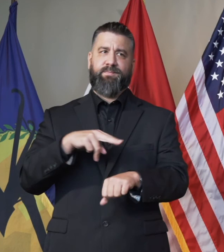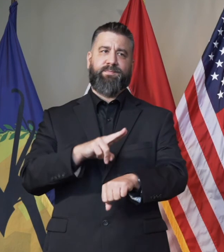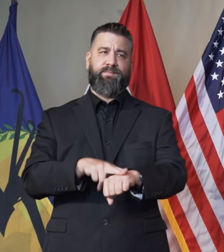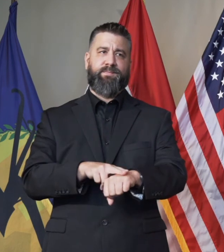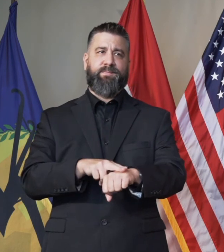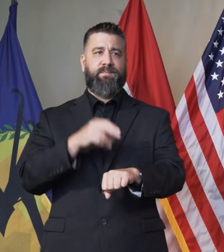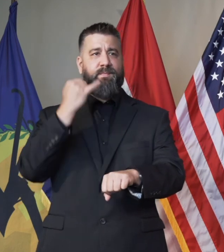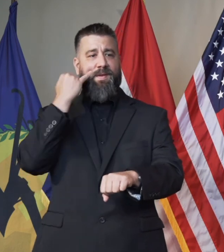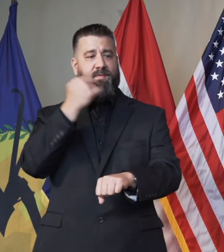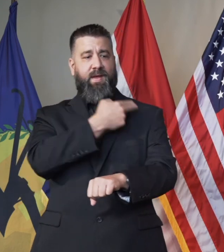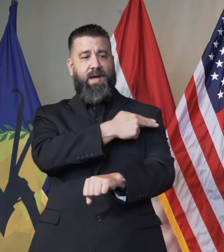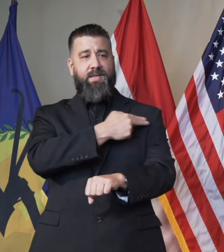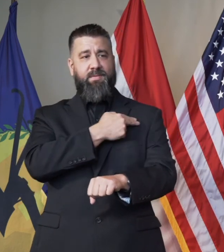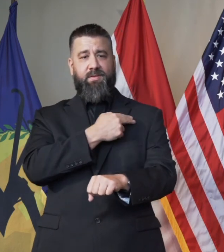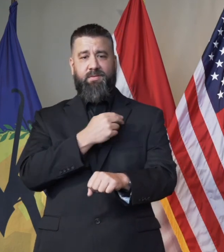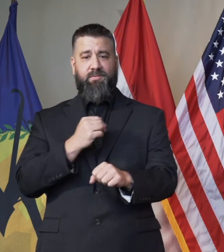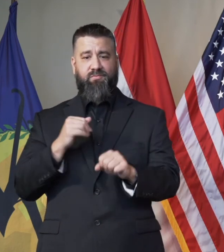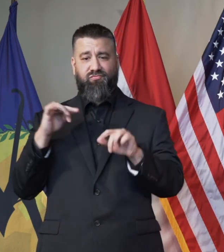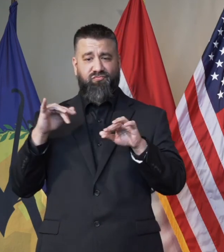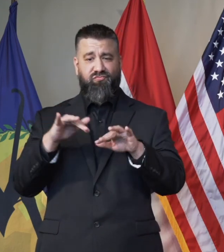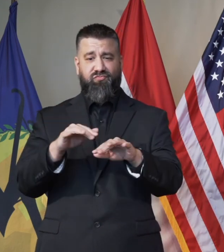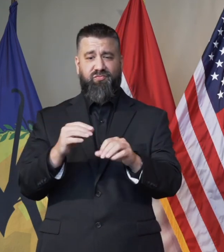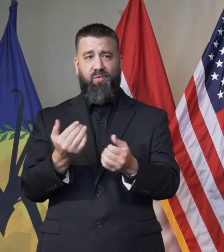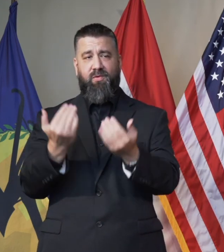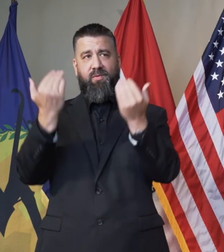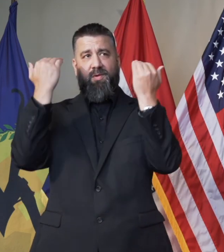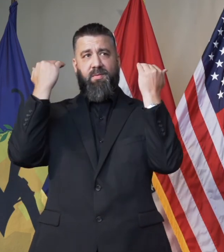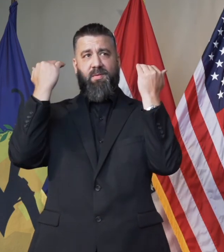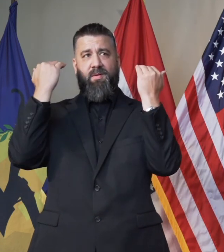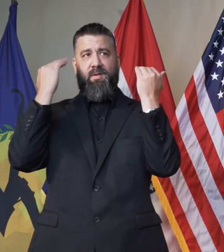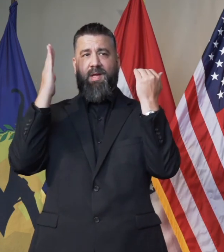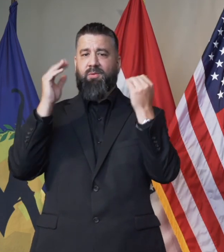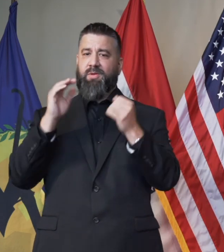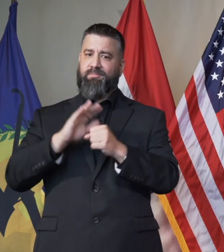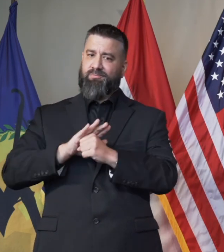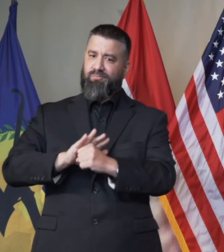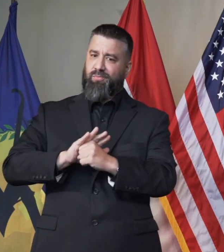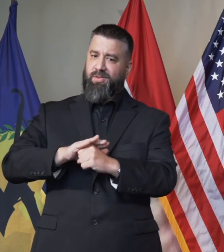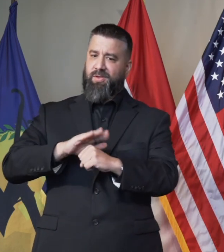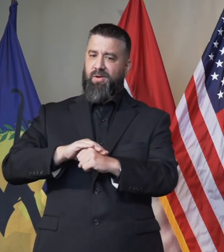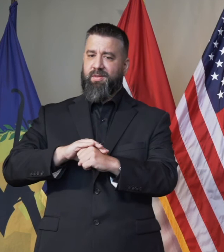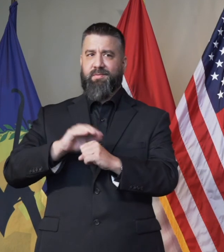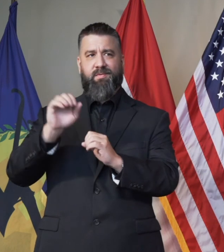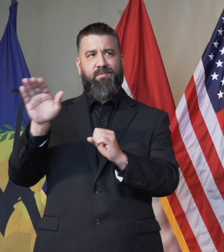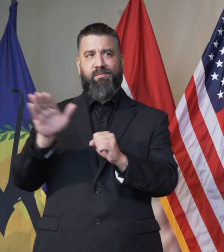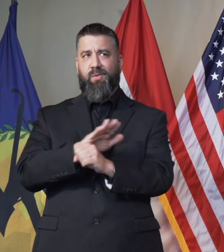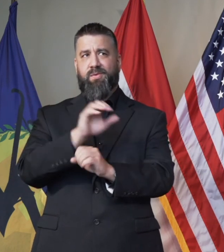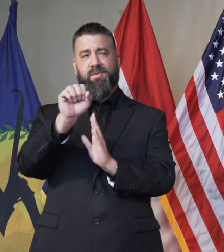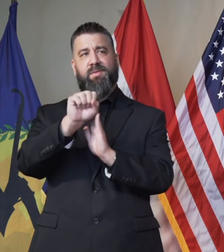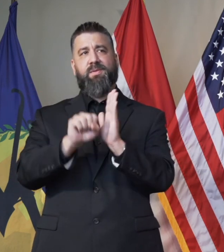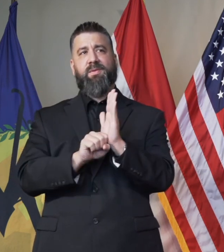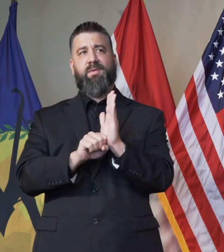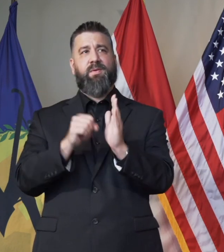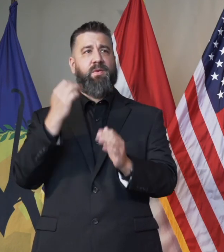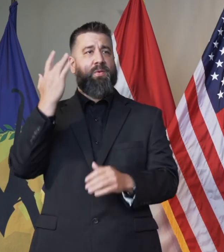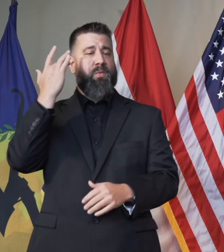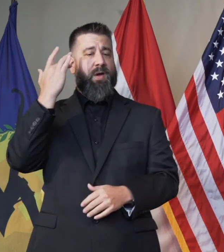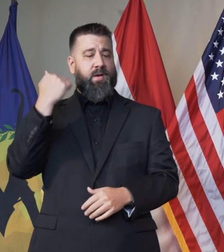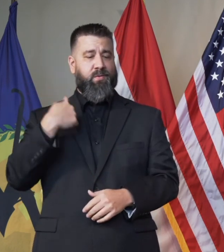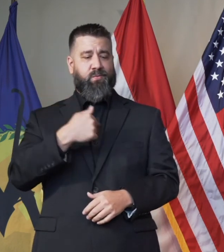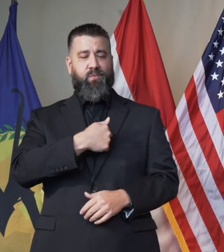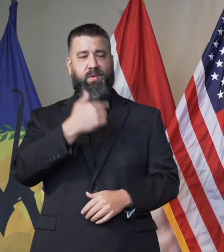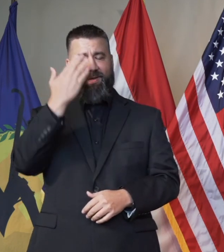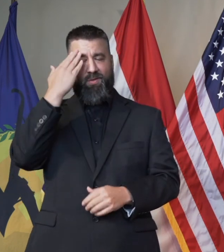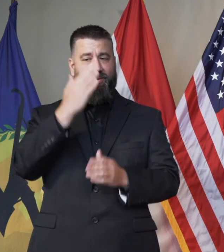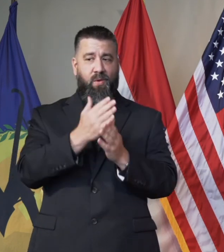become overwhelmed, then that would put pressure on our entire community, but also the entire state, because we know that